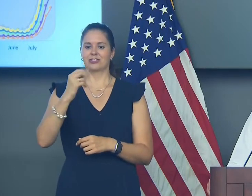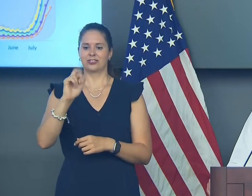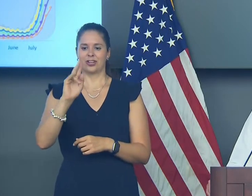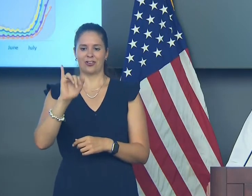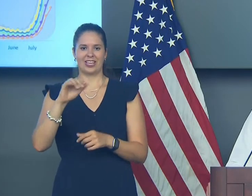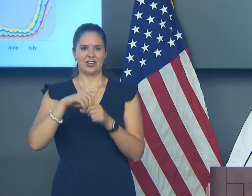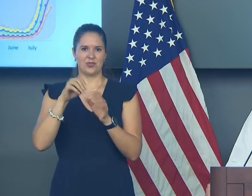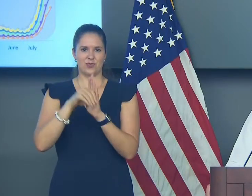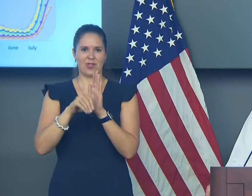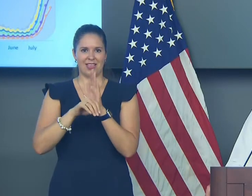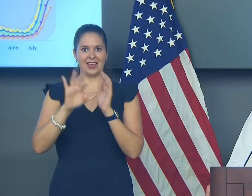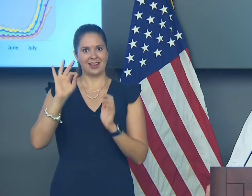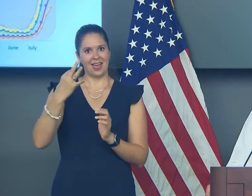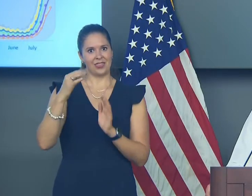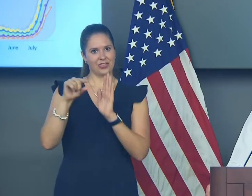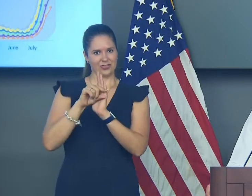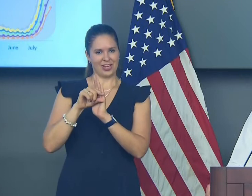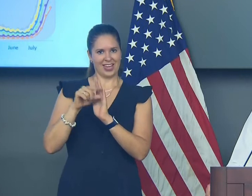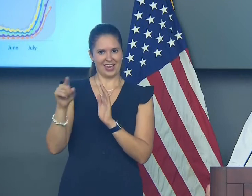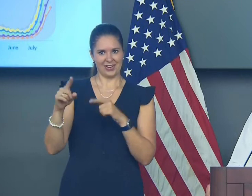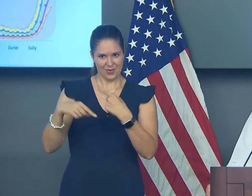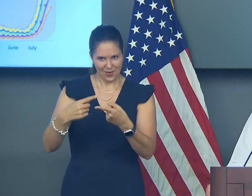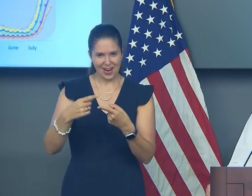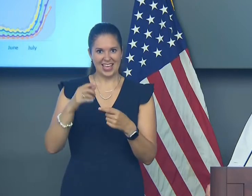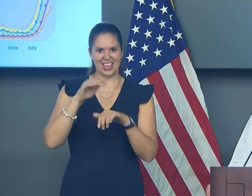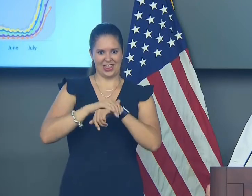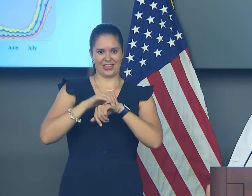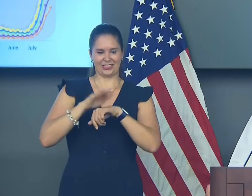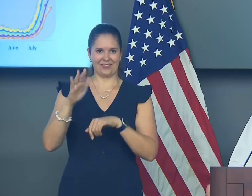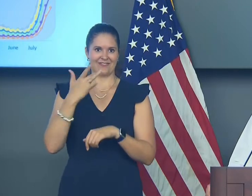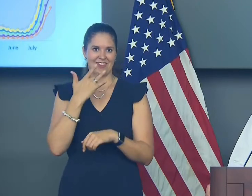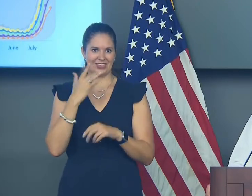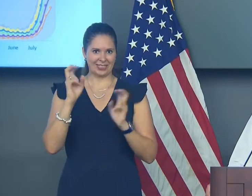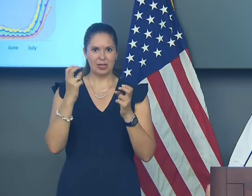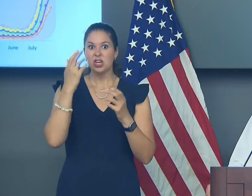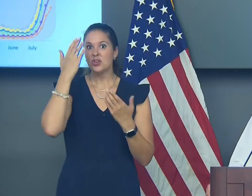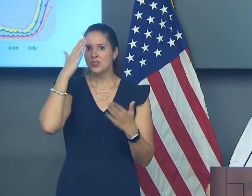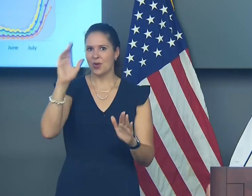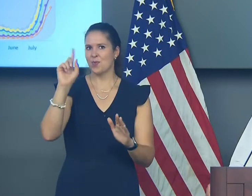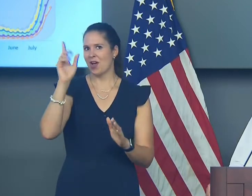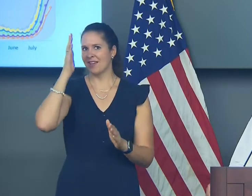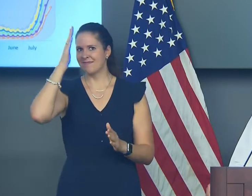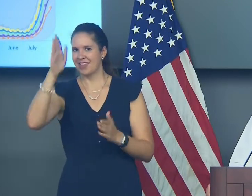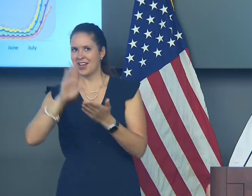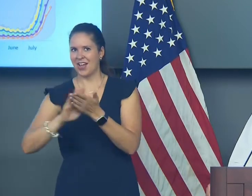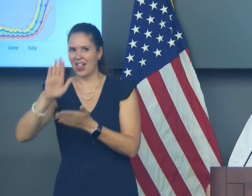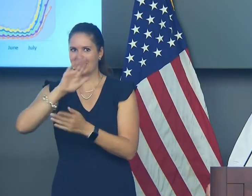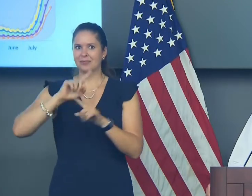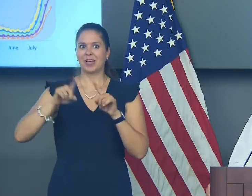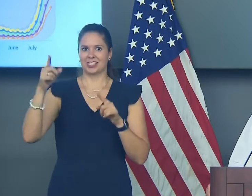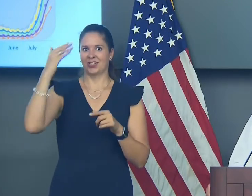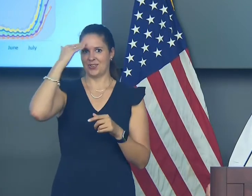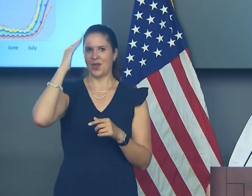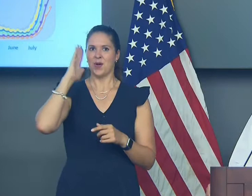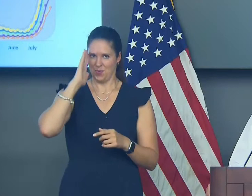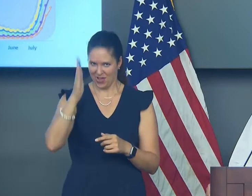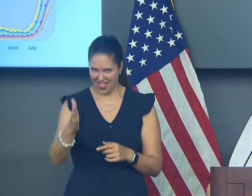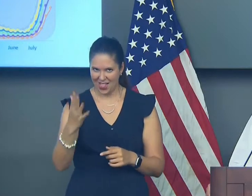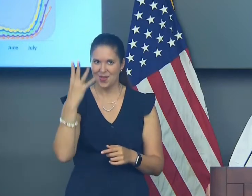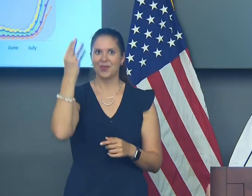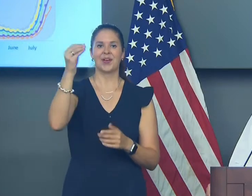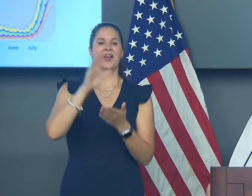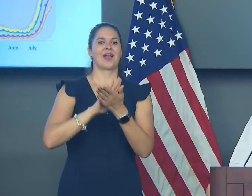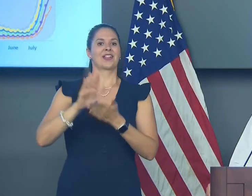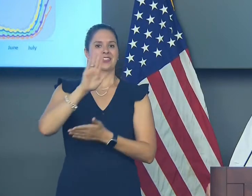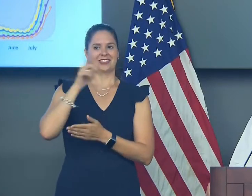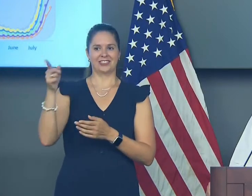9th grade. English is her favorite subject. She doesn't know where she wants to go to college yet, but she knows she's going to college,